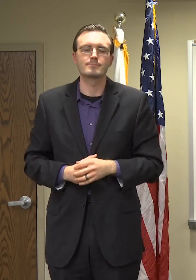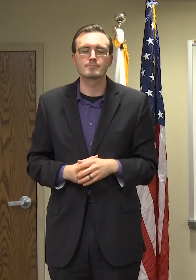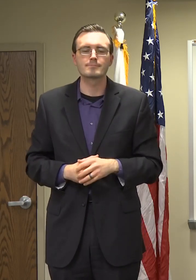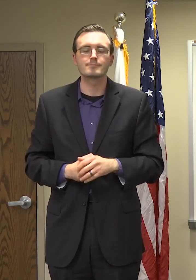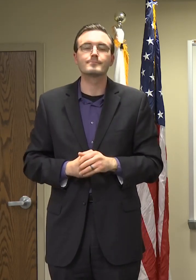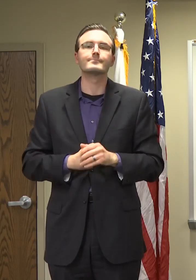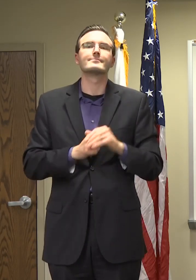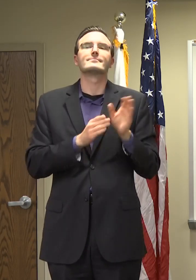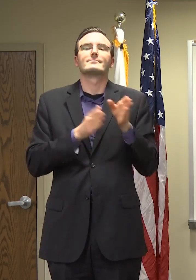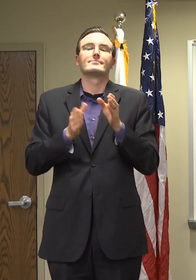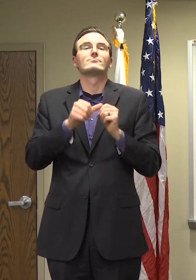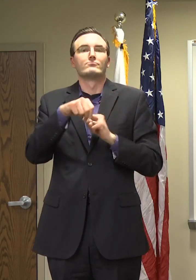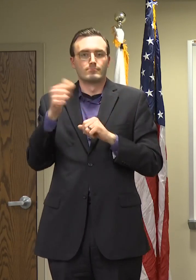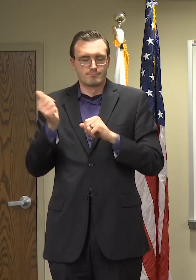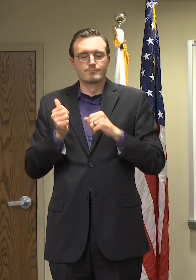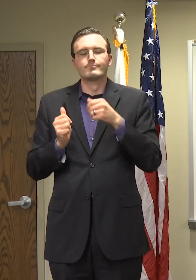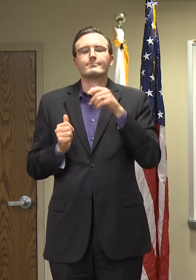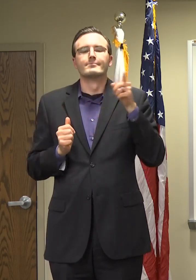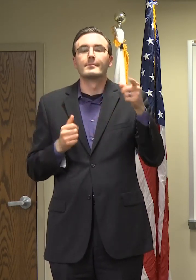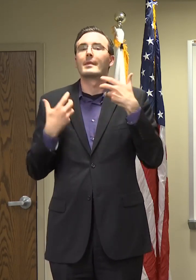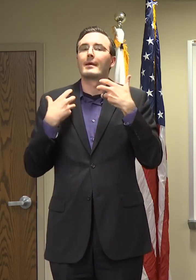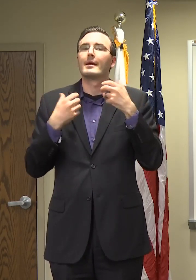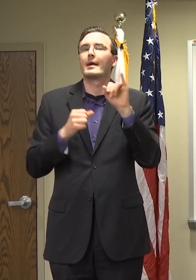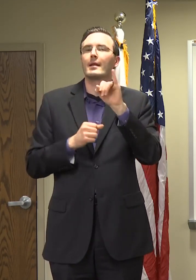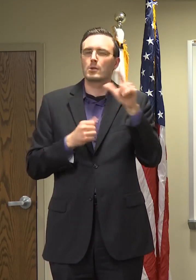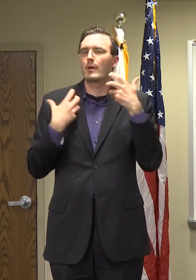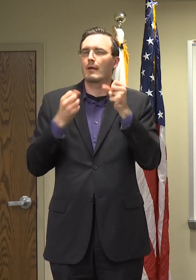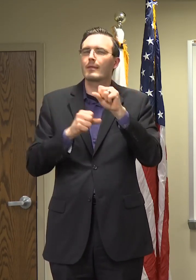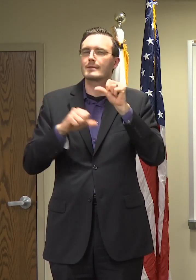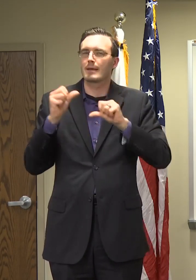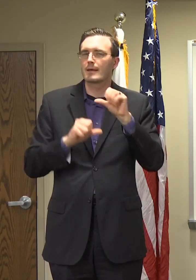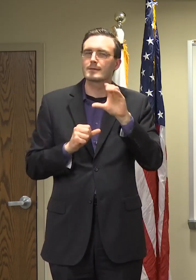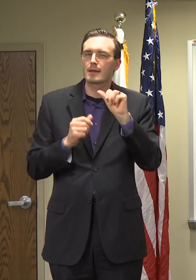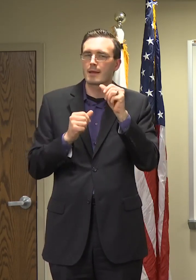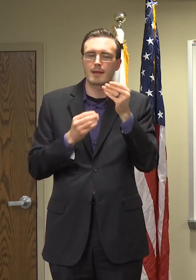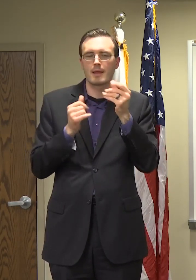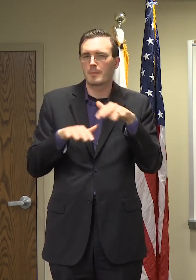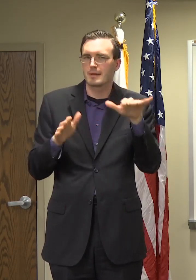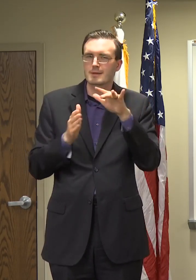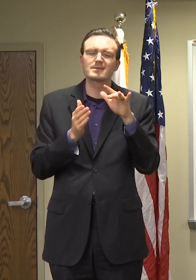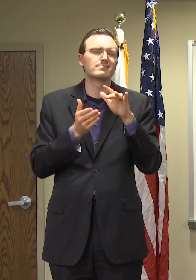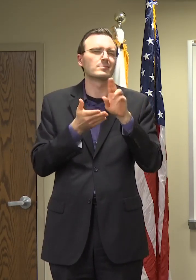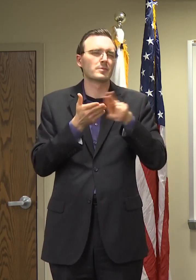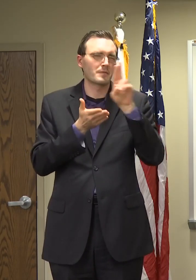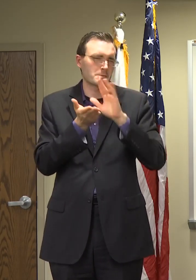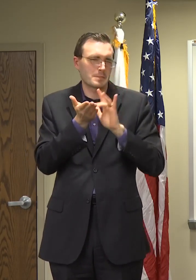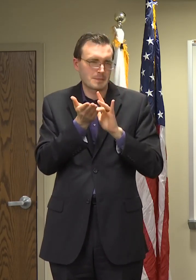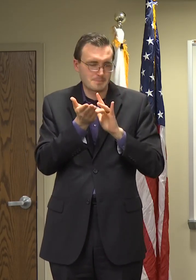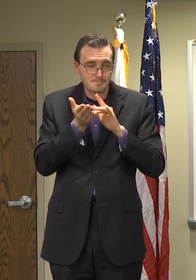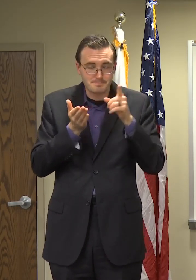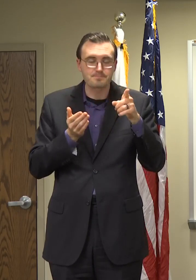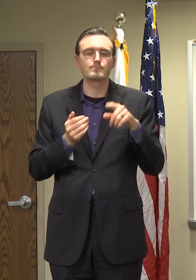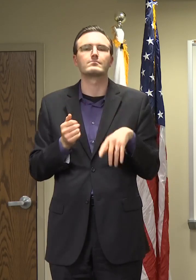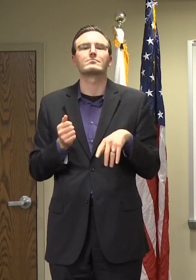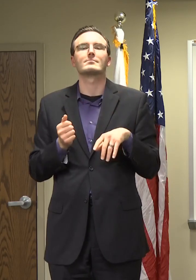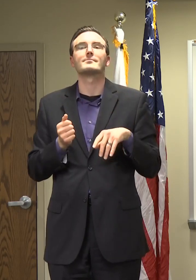Sciences campus through the Illinois National Guard from April 24th through May 6th. During that time frame, a total